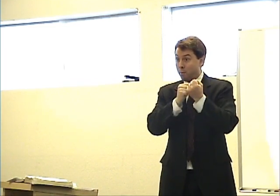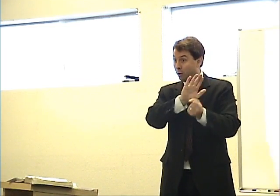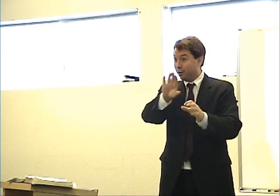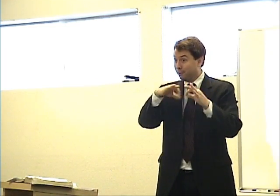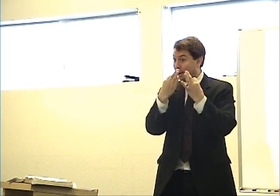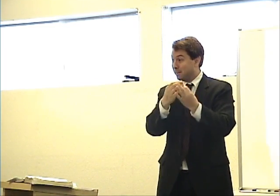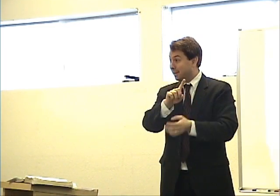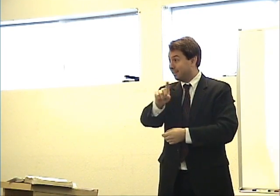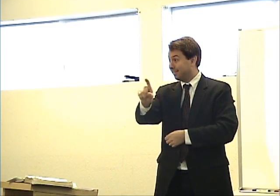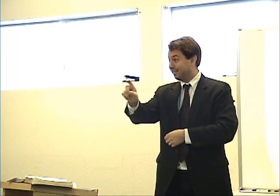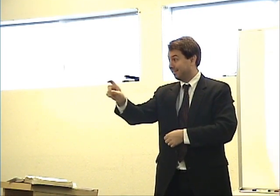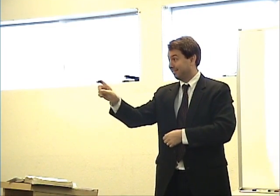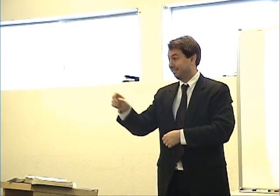support your family?